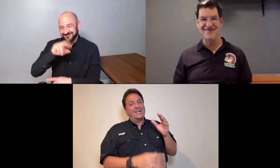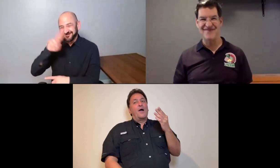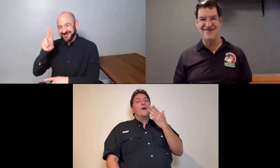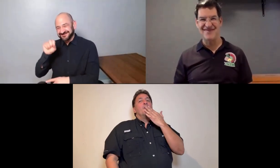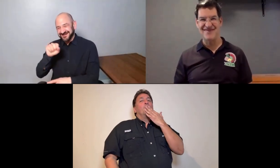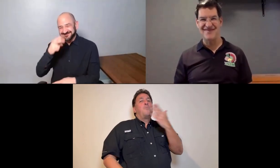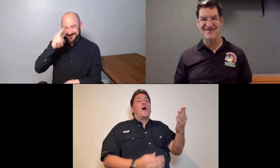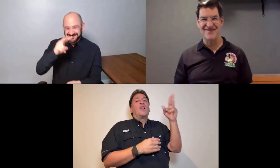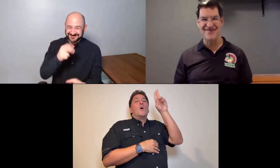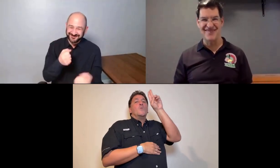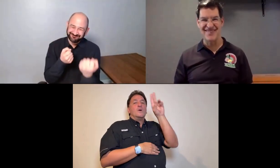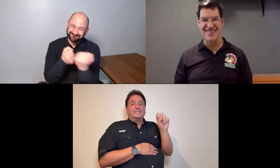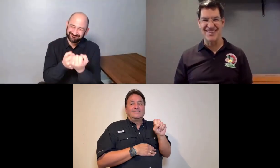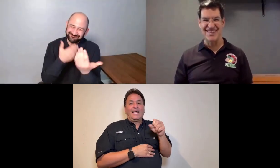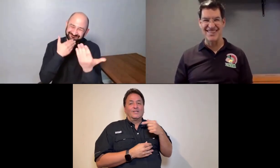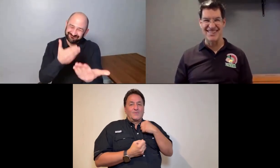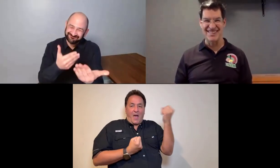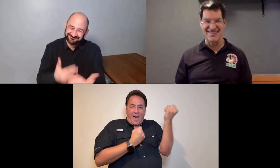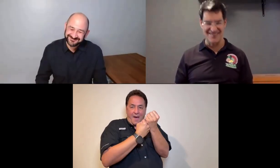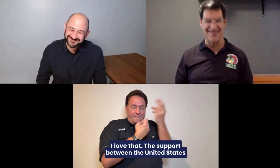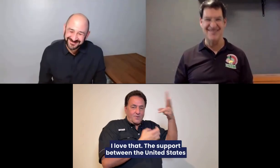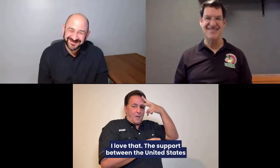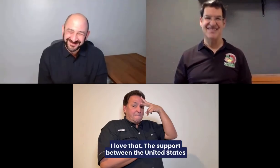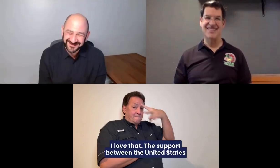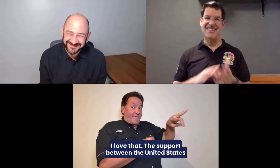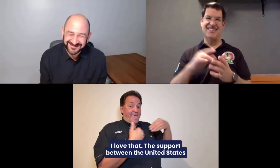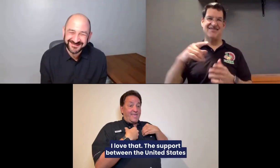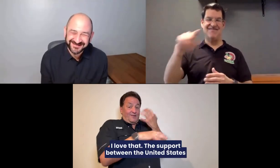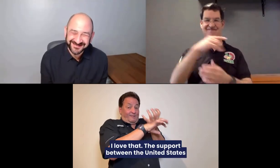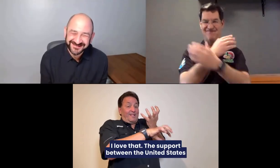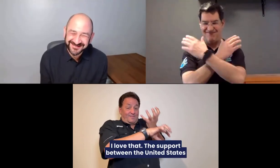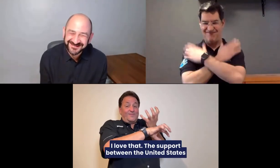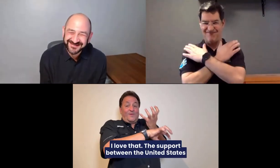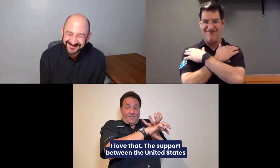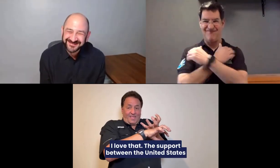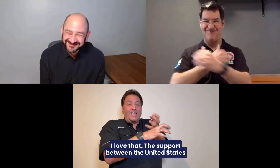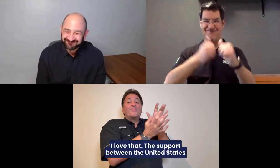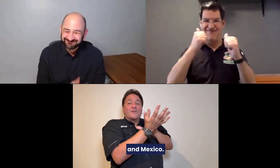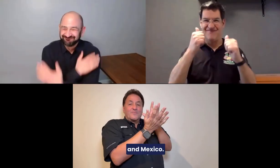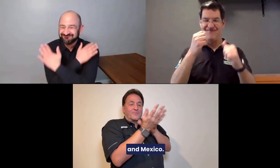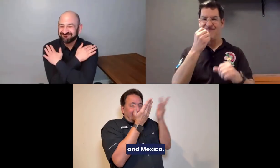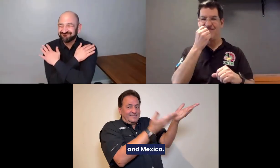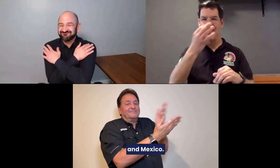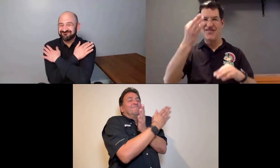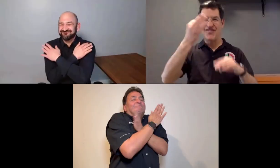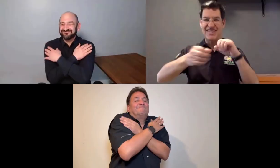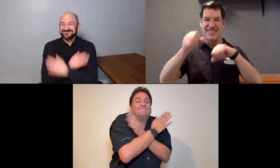Saludos y ánimo. Nos veremos pronto. Adiós. I love that, the support between the United States